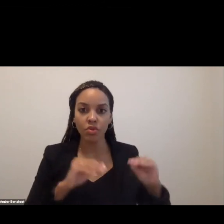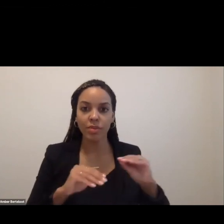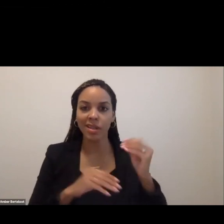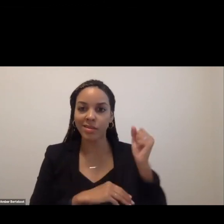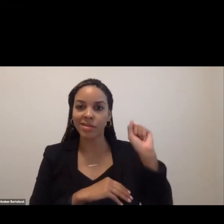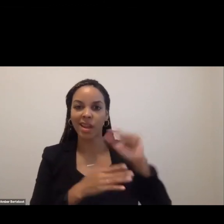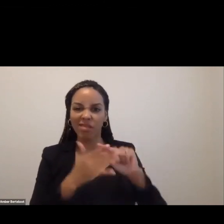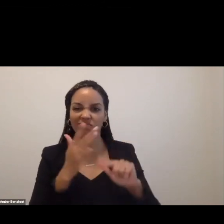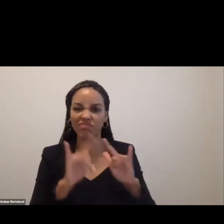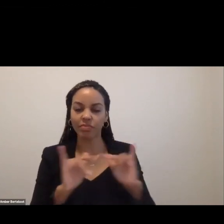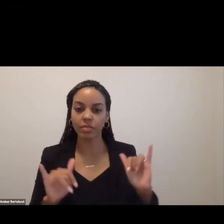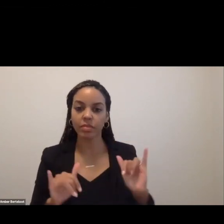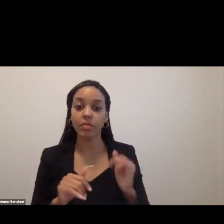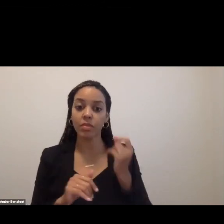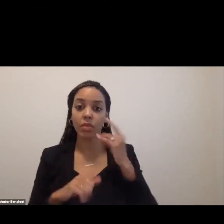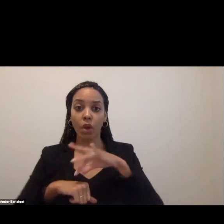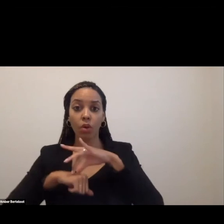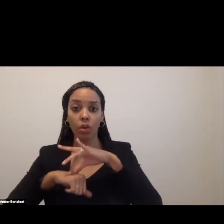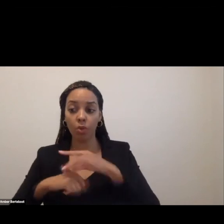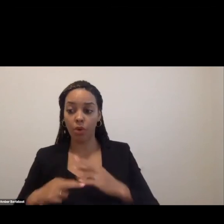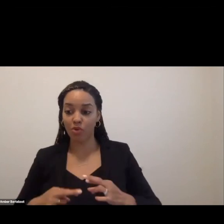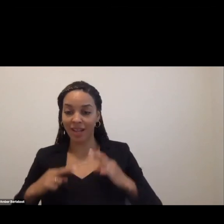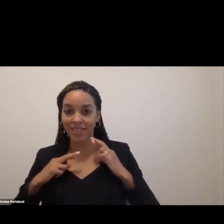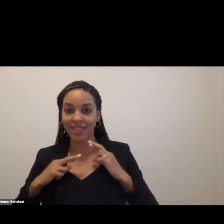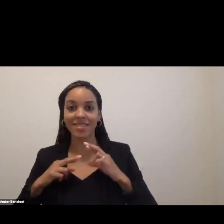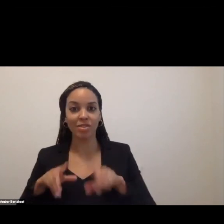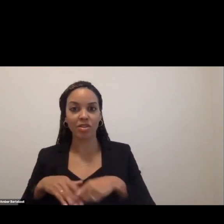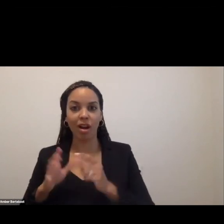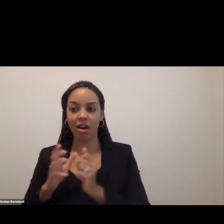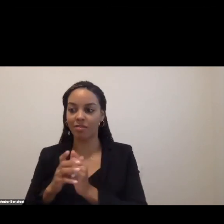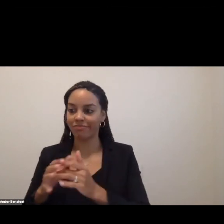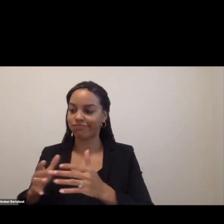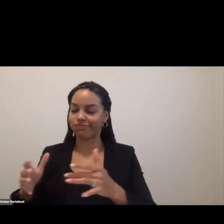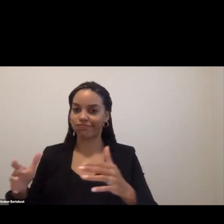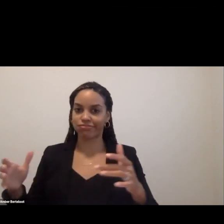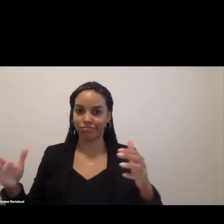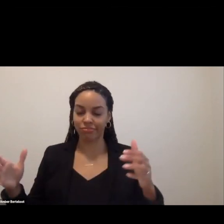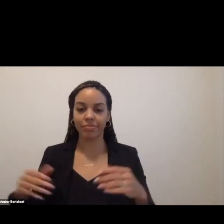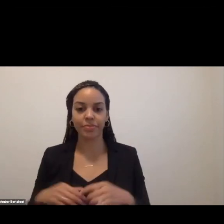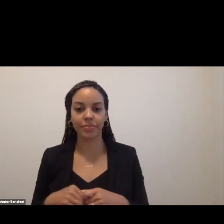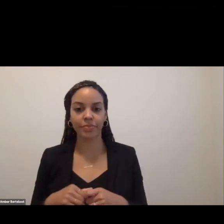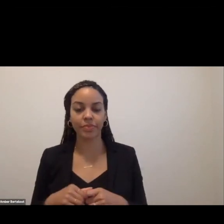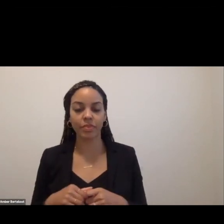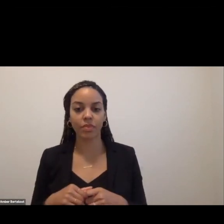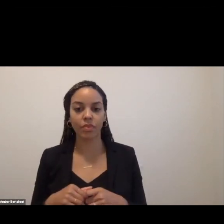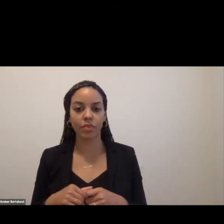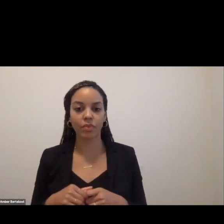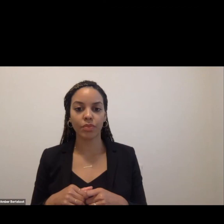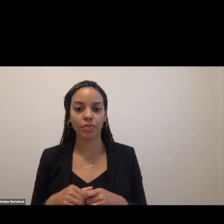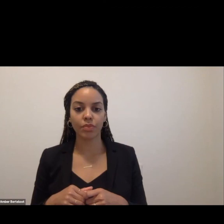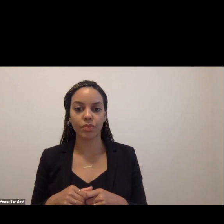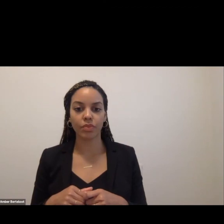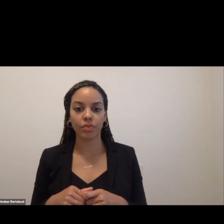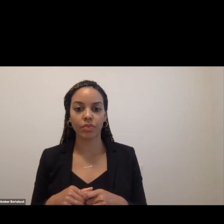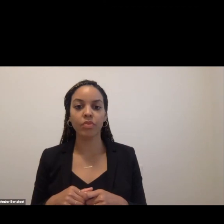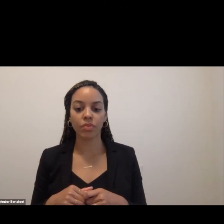Meanwhile, the global residency movement expanded powerfully. Res Artis, the